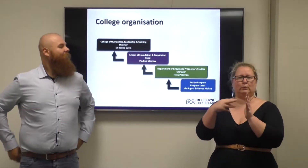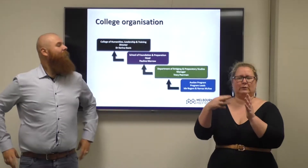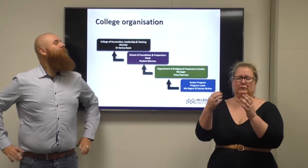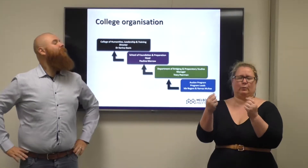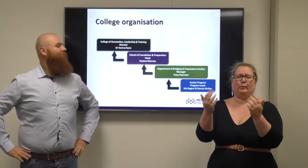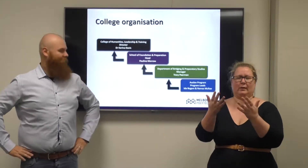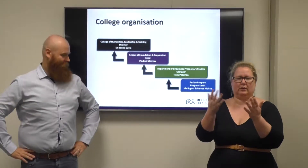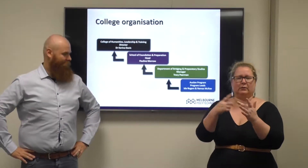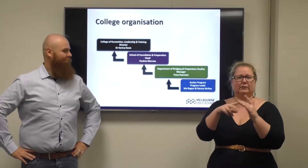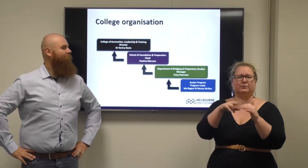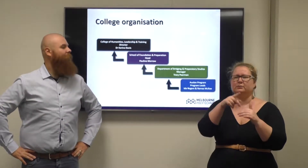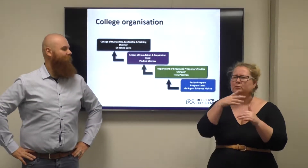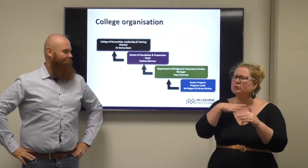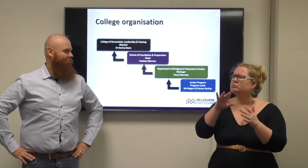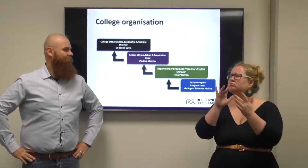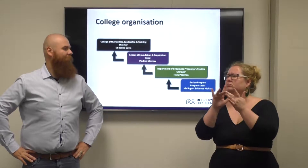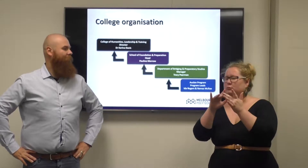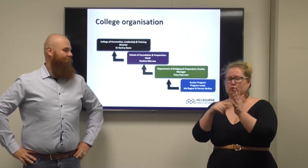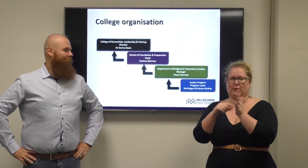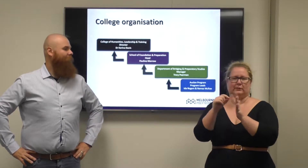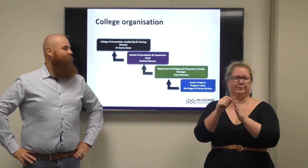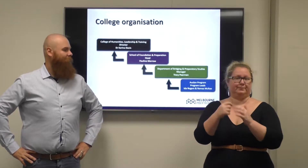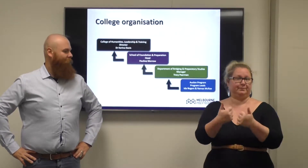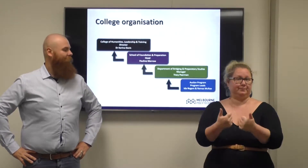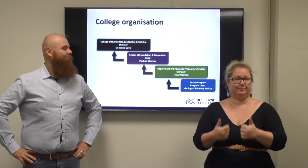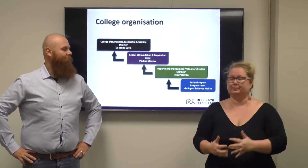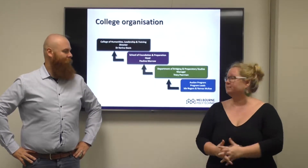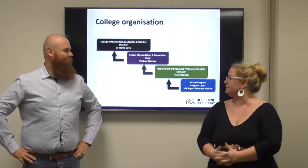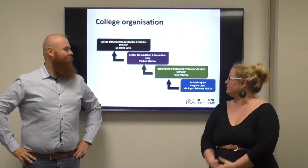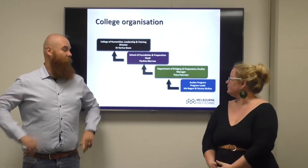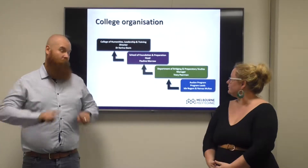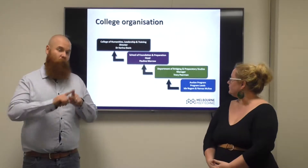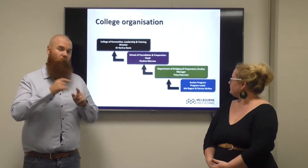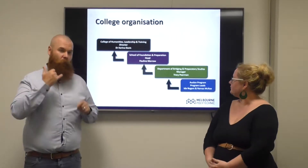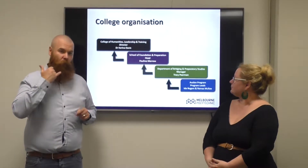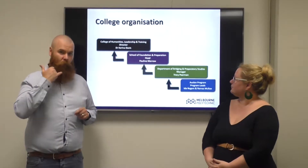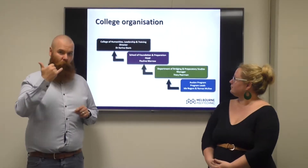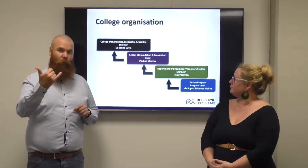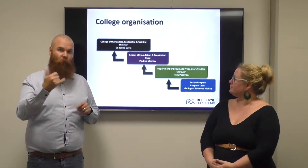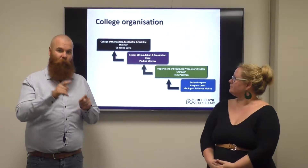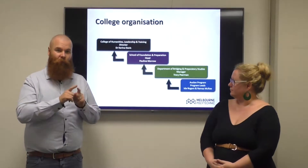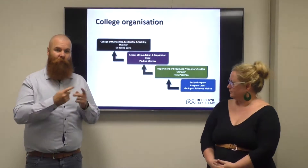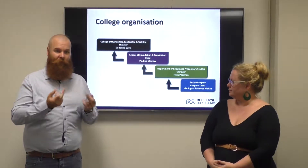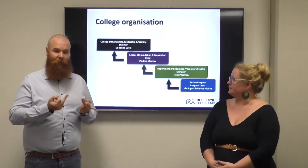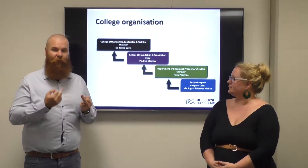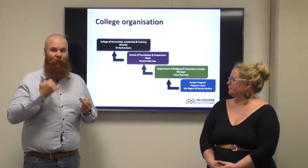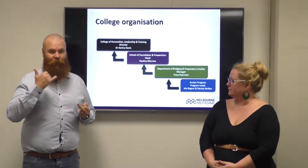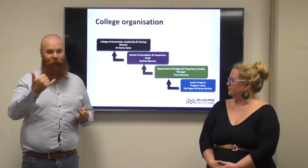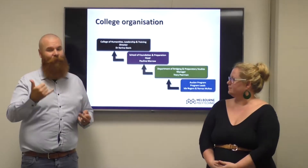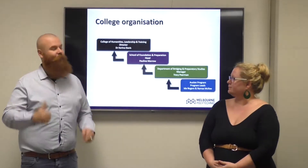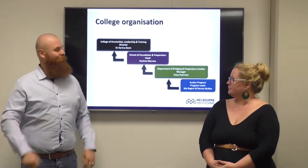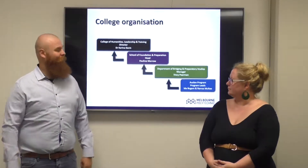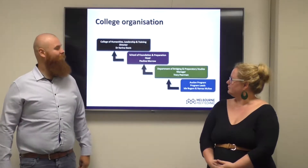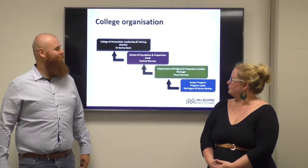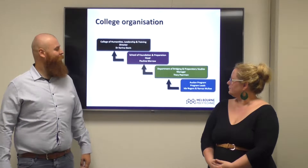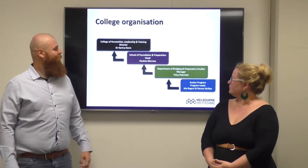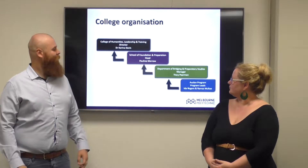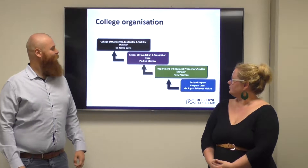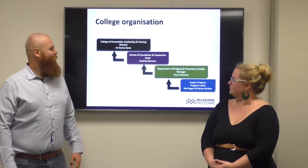will email her availability on Moodle, so if you need to contact Tracy, you can do that. Also, you could call if she's available.